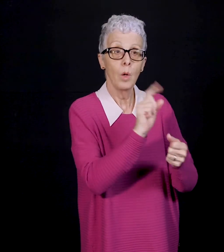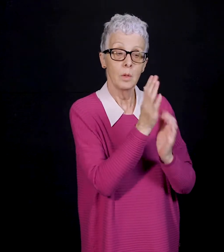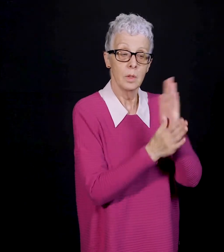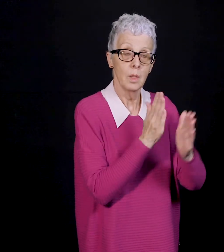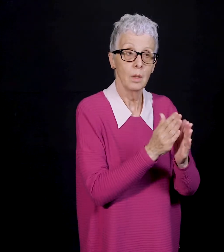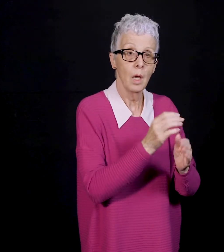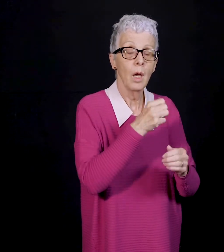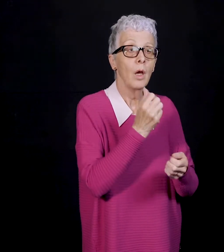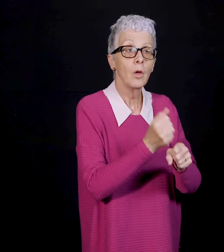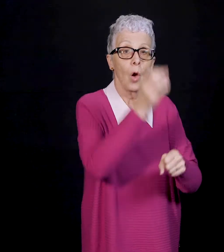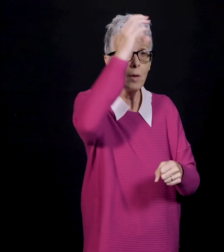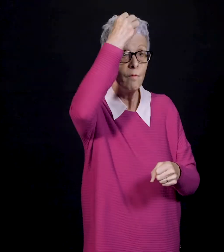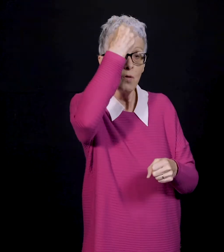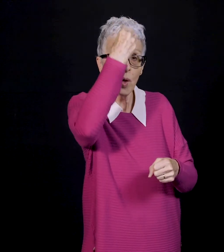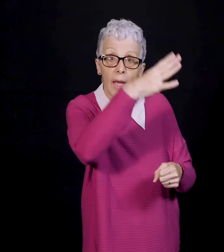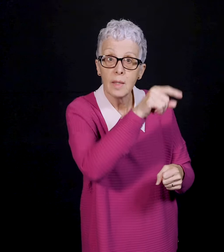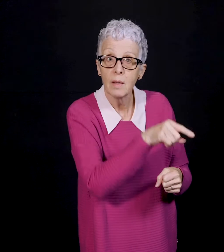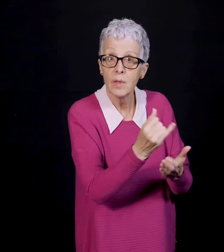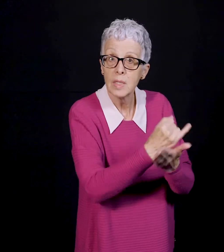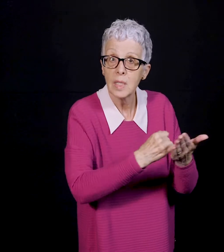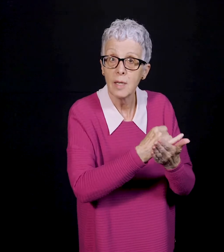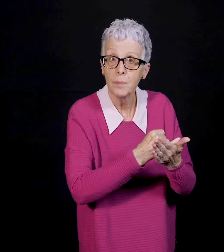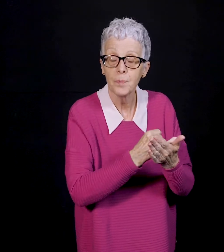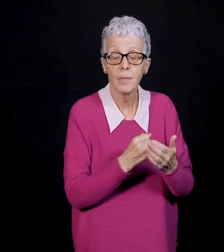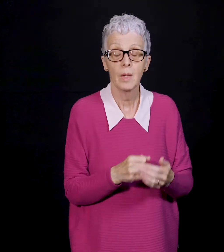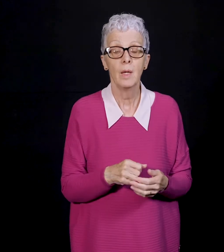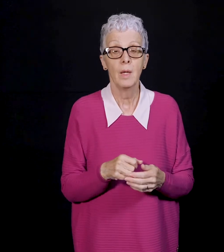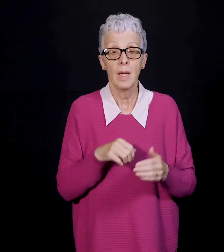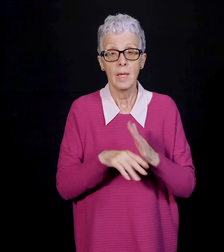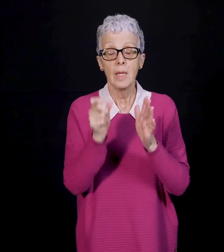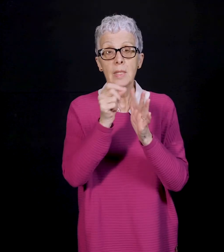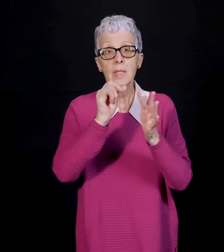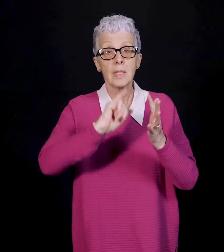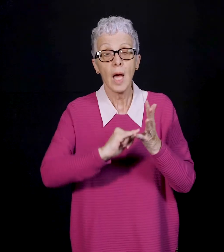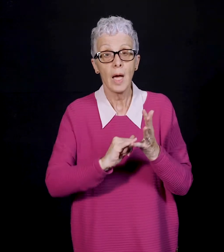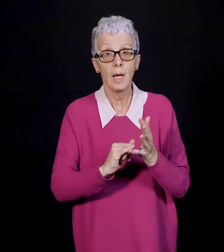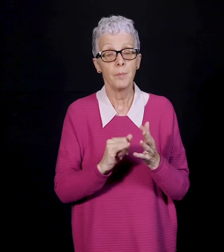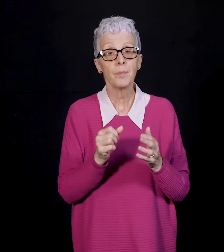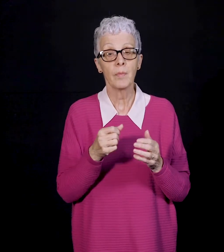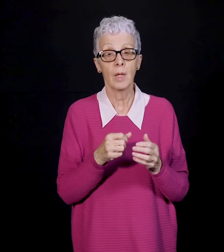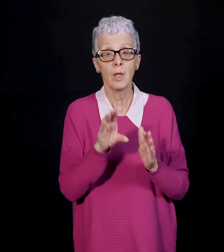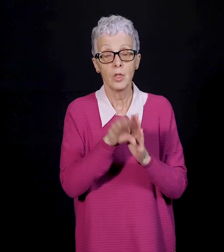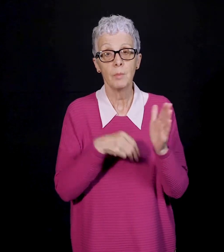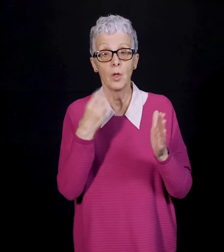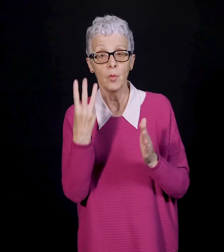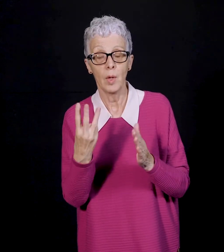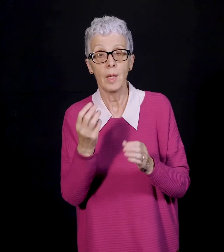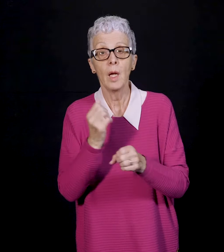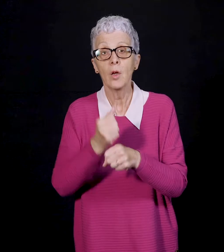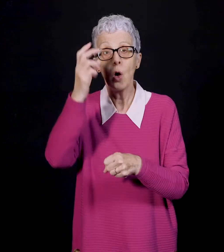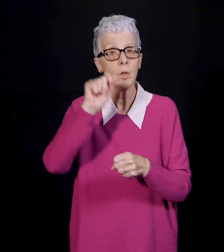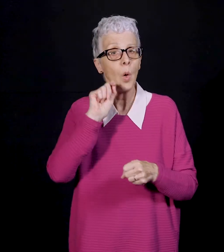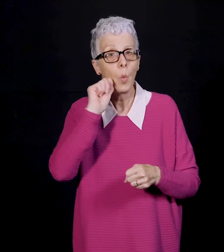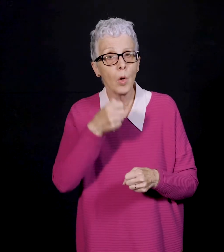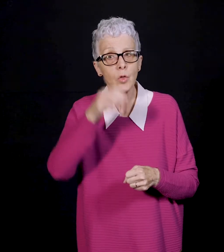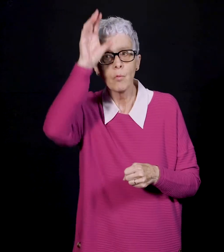It says in Psalm 103, "As far as the east is from the west, so far as he removed our transgressions from us." And just the